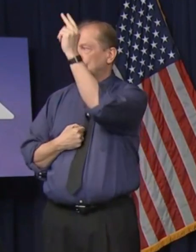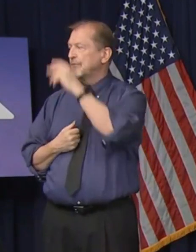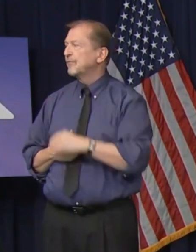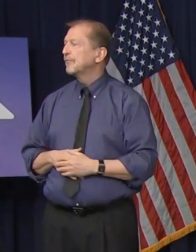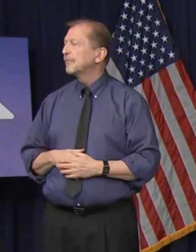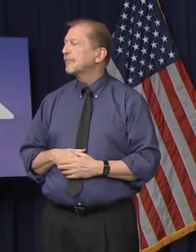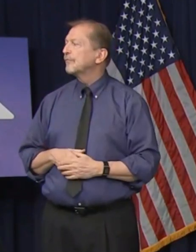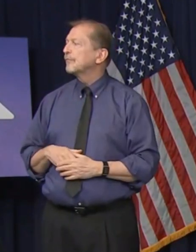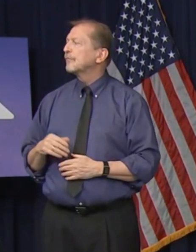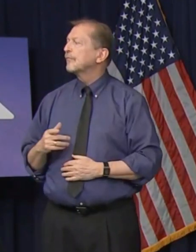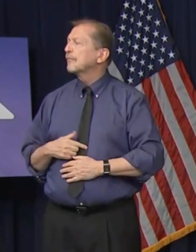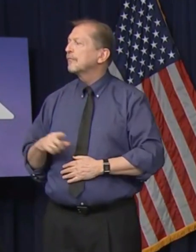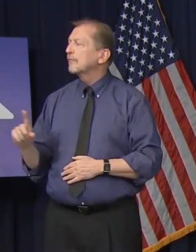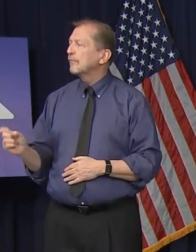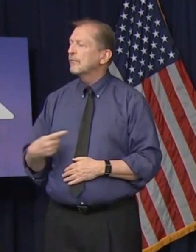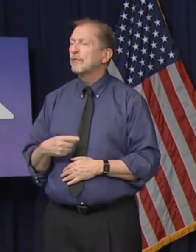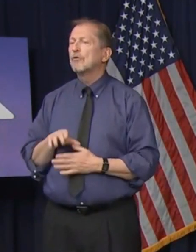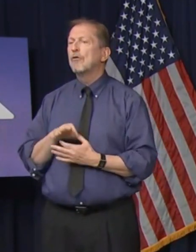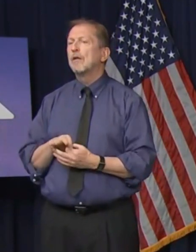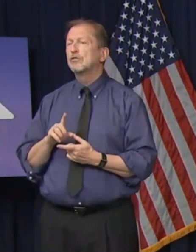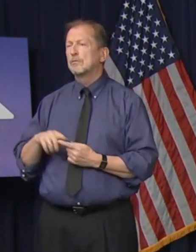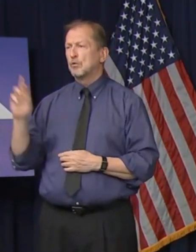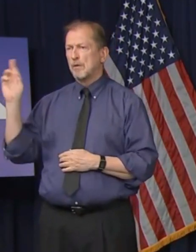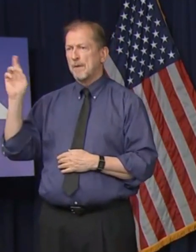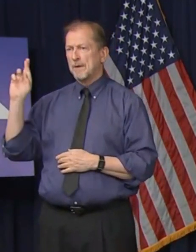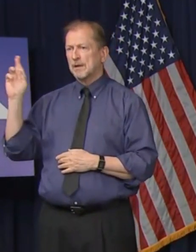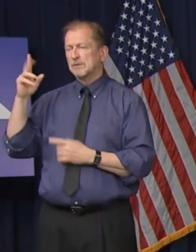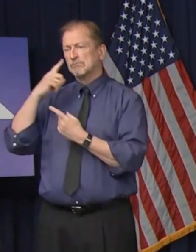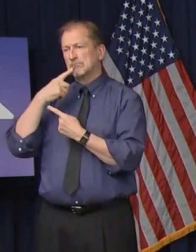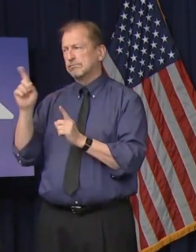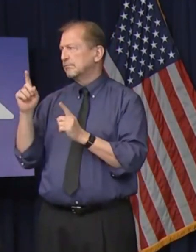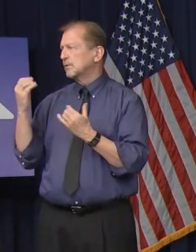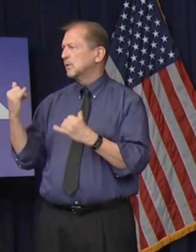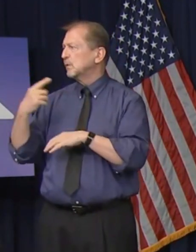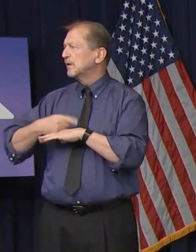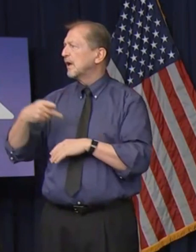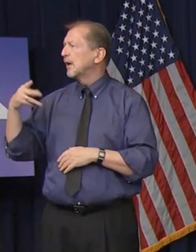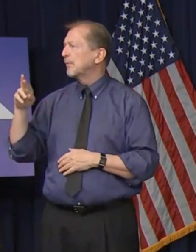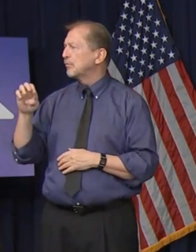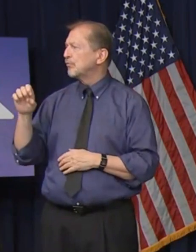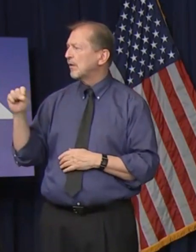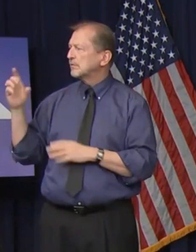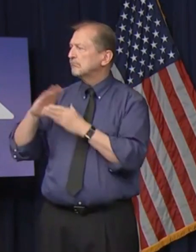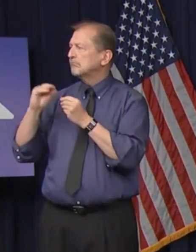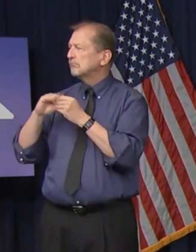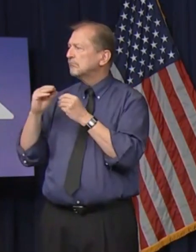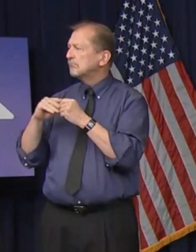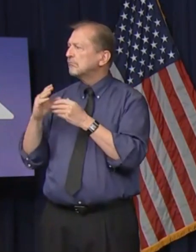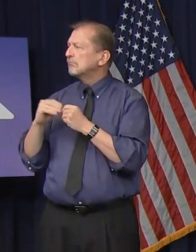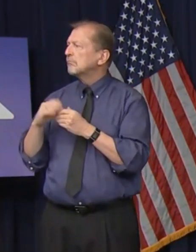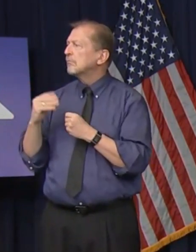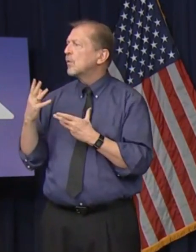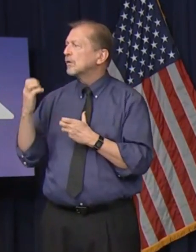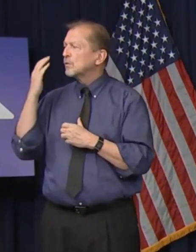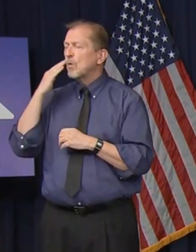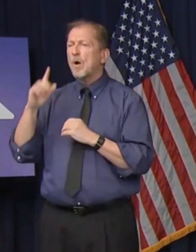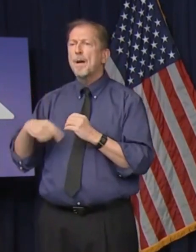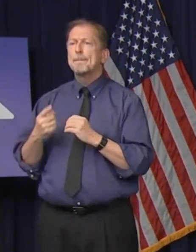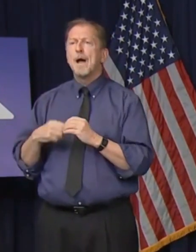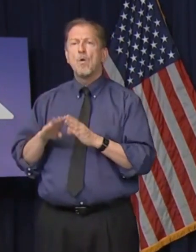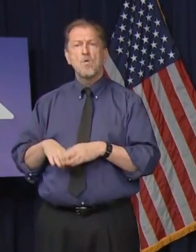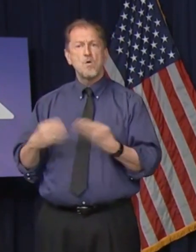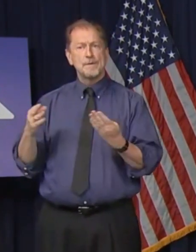wondering, with the Republicans and their press conference today, his question is very similar to everyone else's, but wants to know about state parks as